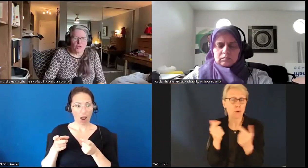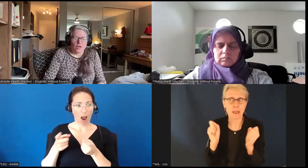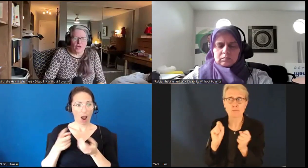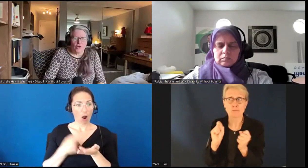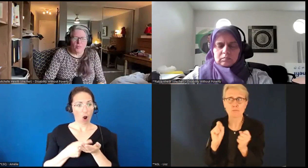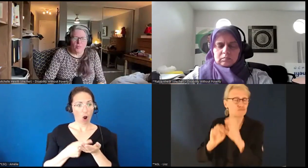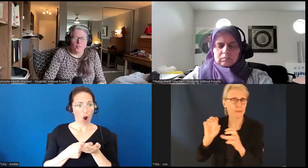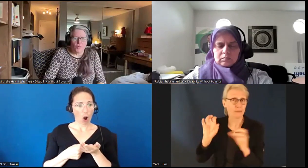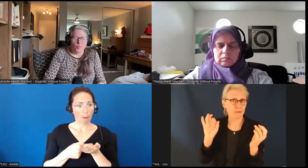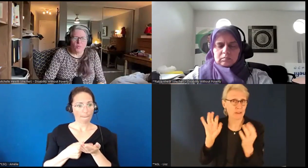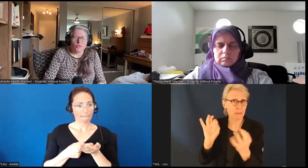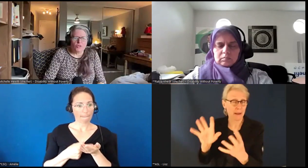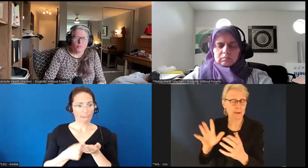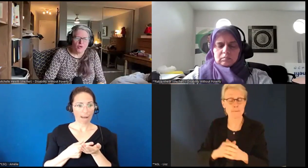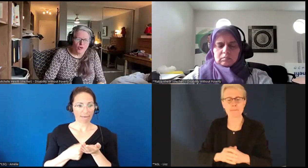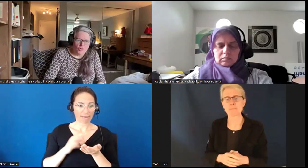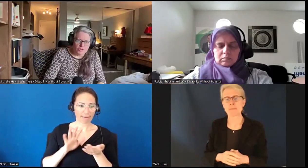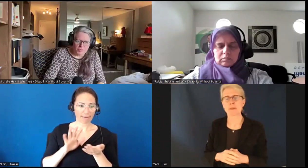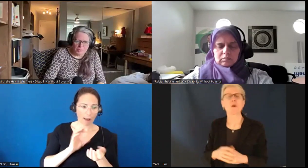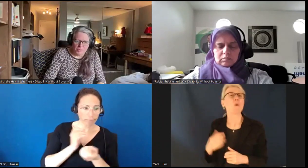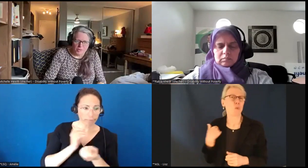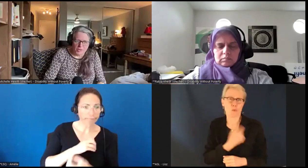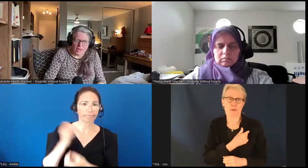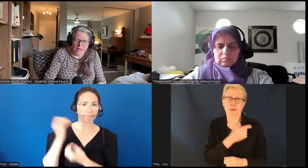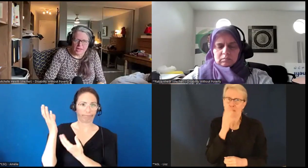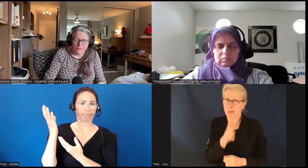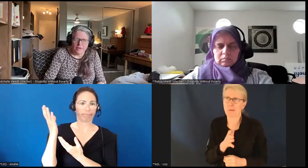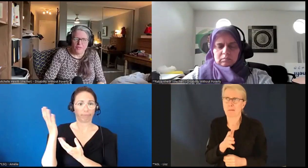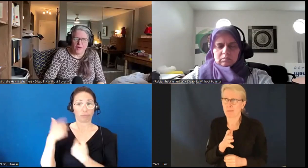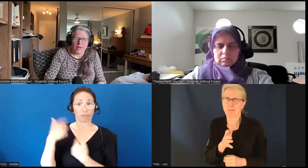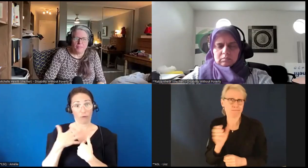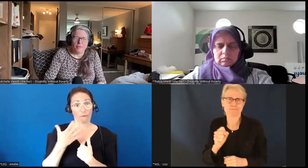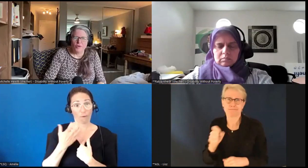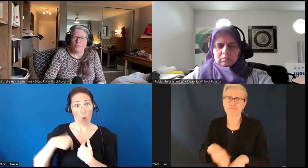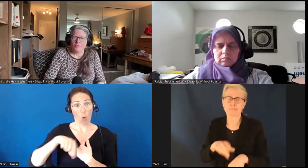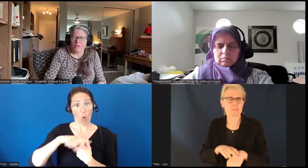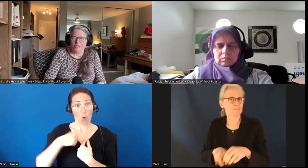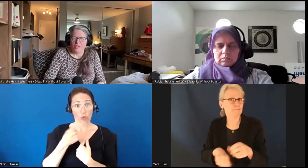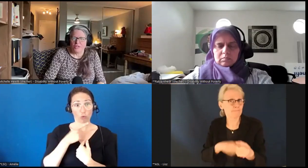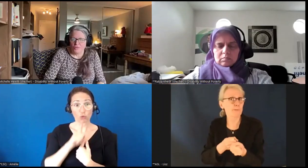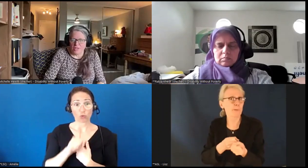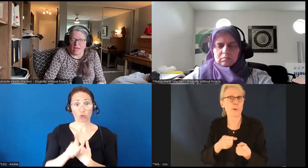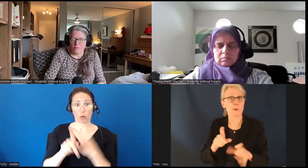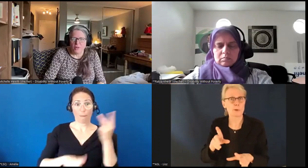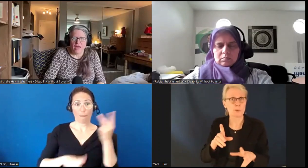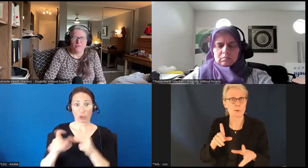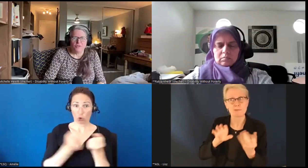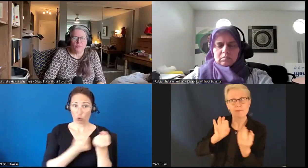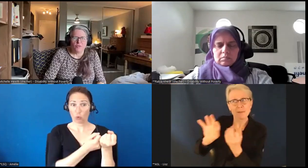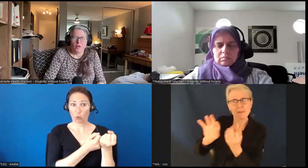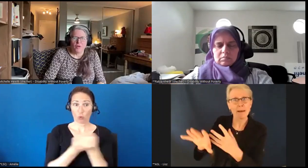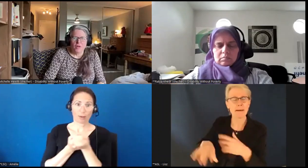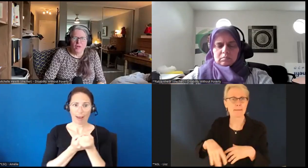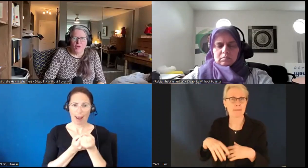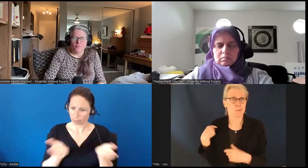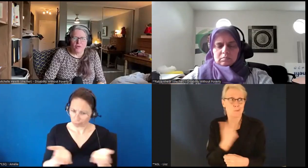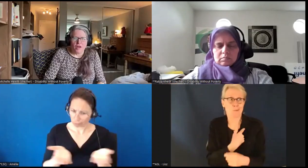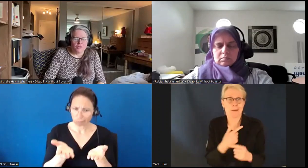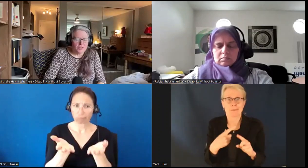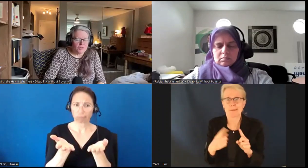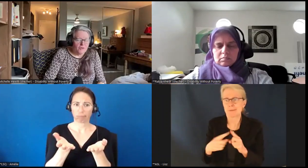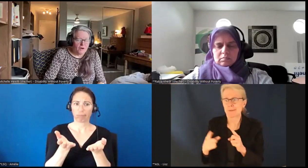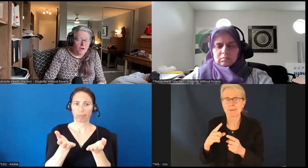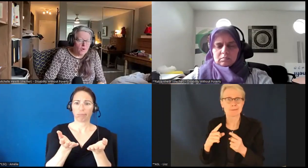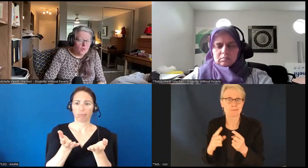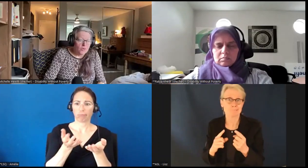that we will support people in giving that input because, as you said, we have a number of